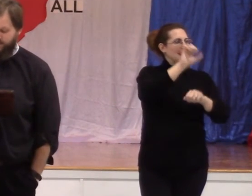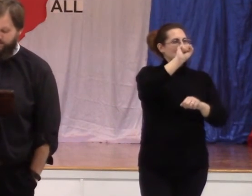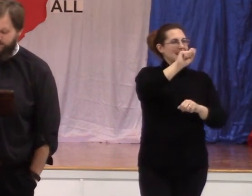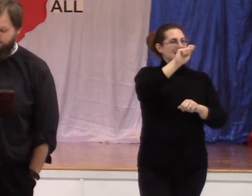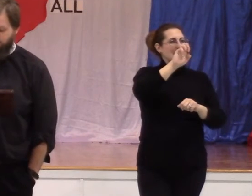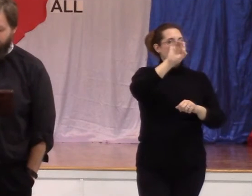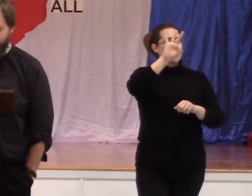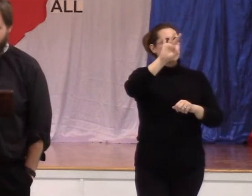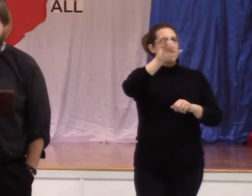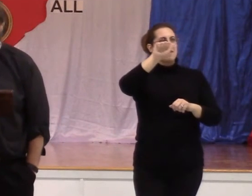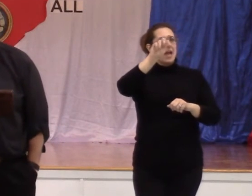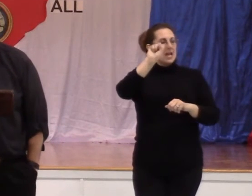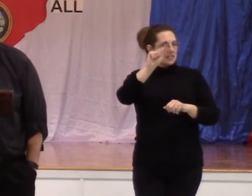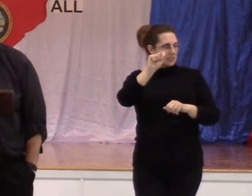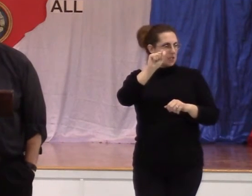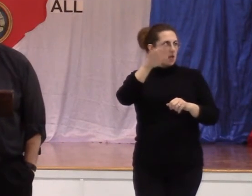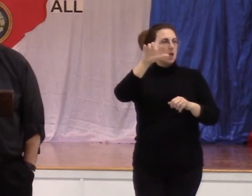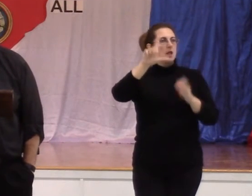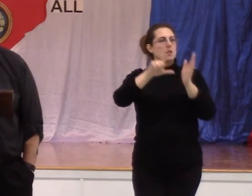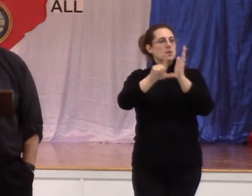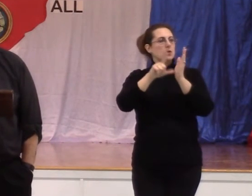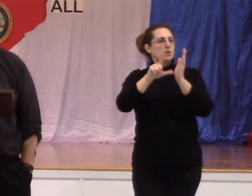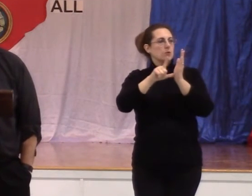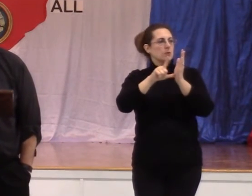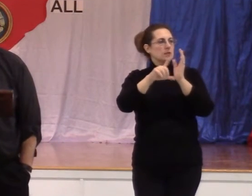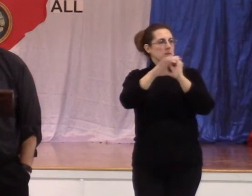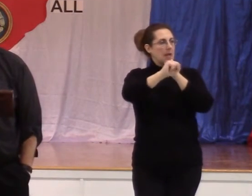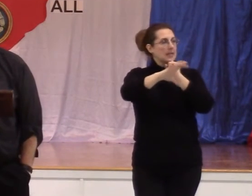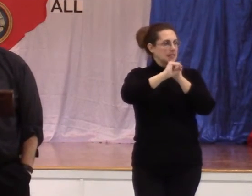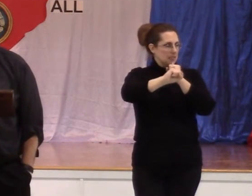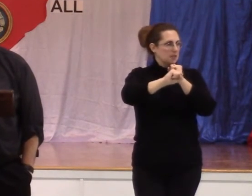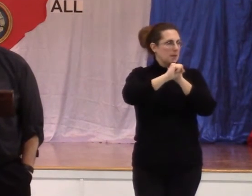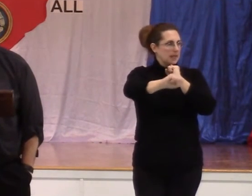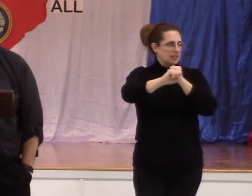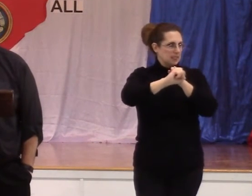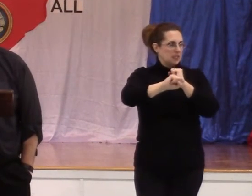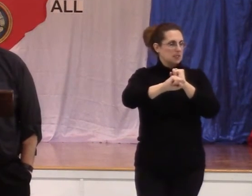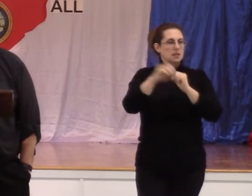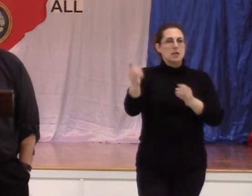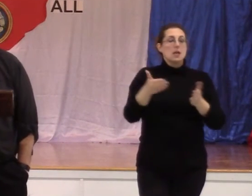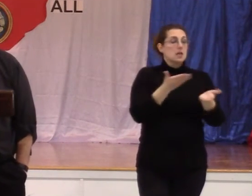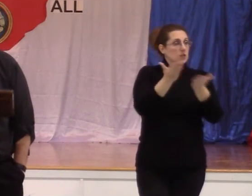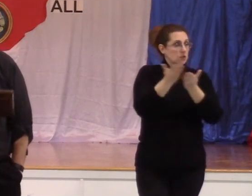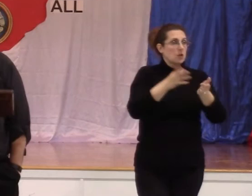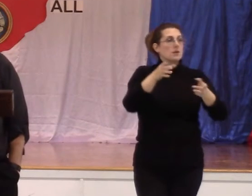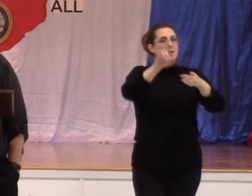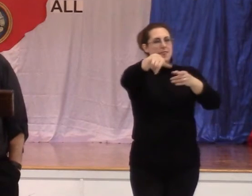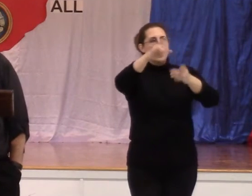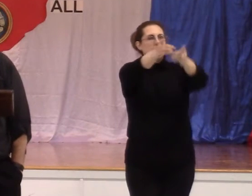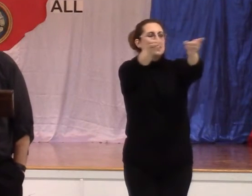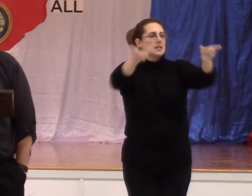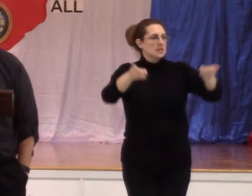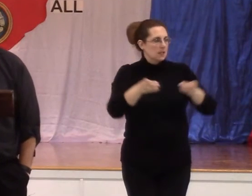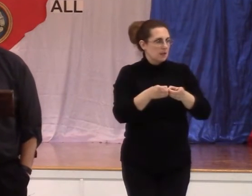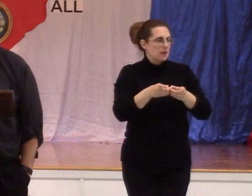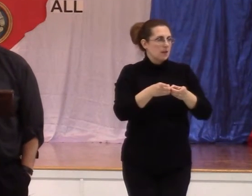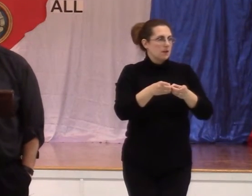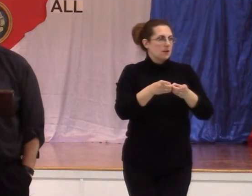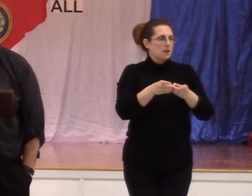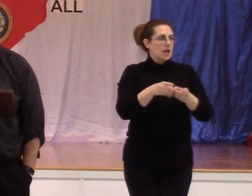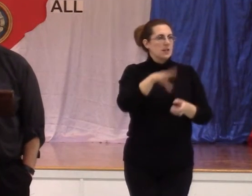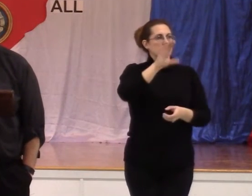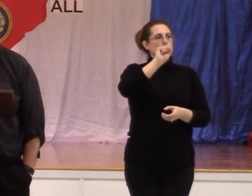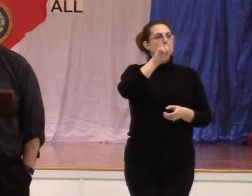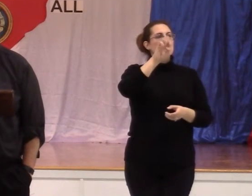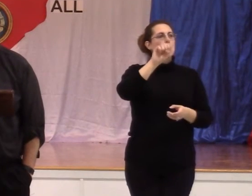the various projects and work being done for the organization. He serves the Wyoming District of the Missouri Synod as its stewardship